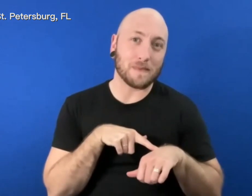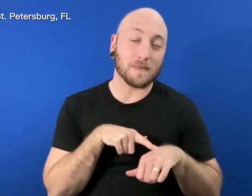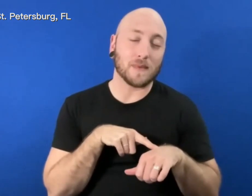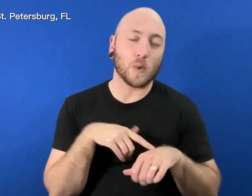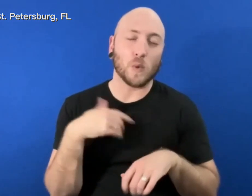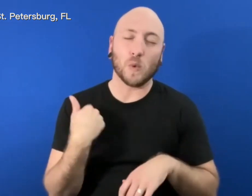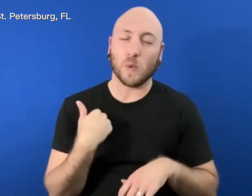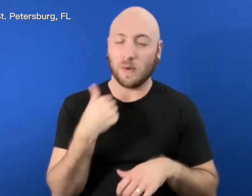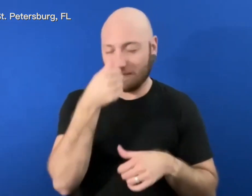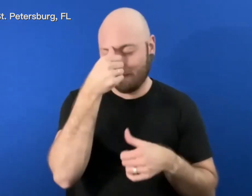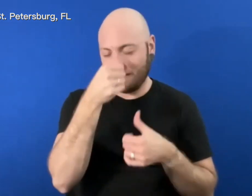pretty detailed.